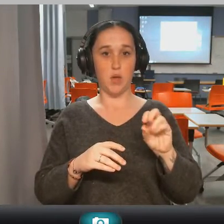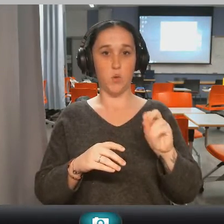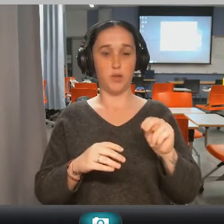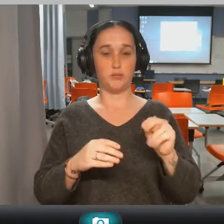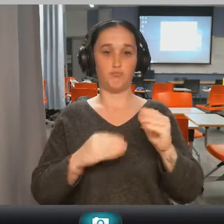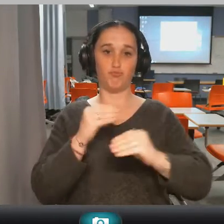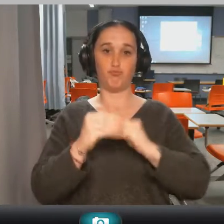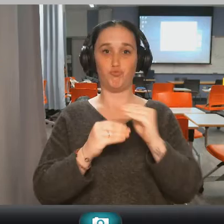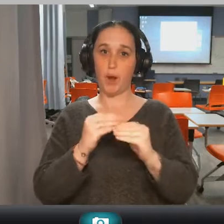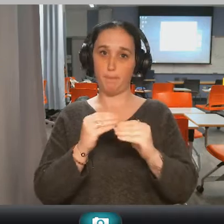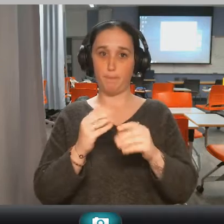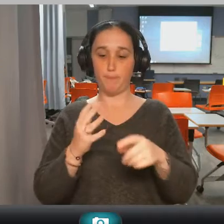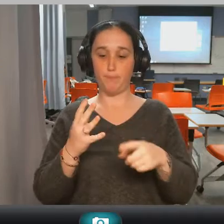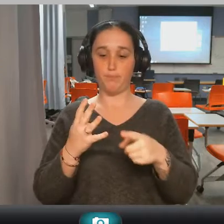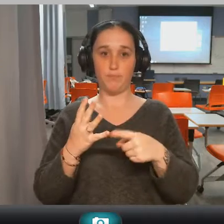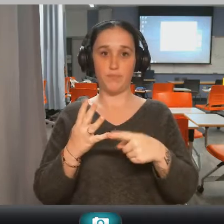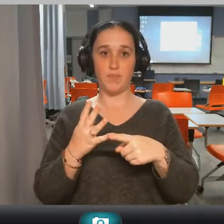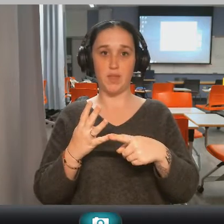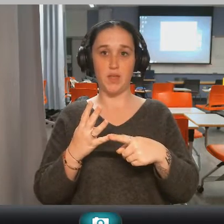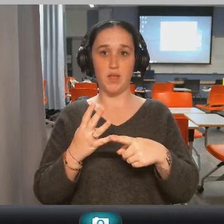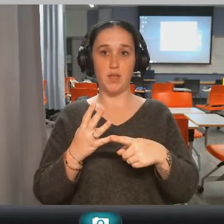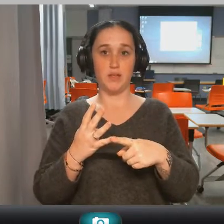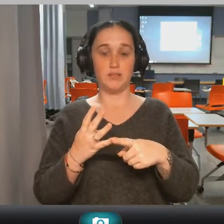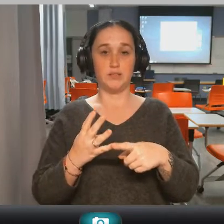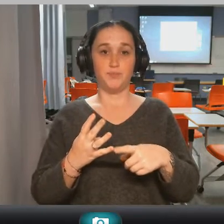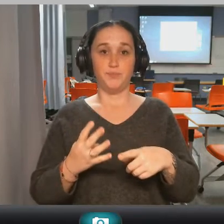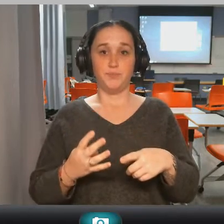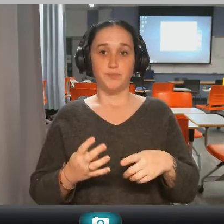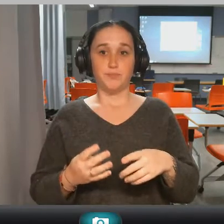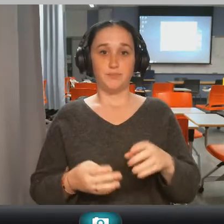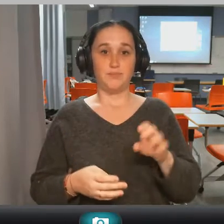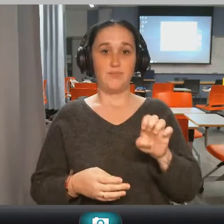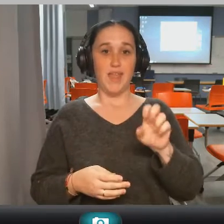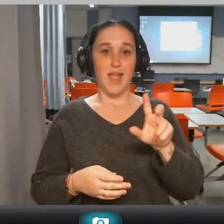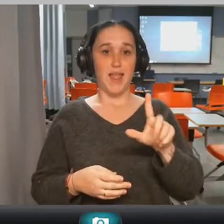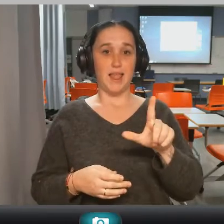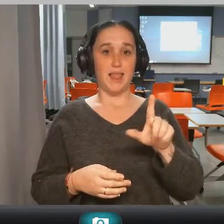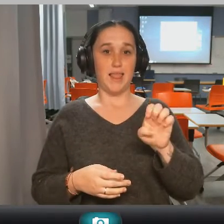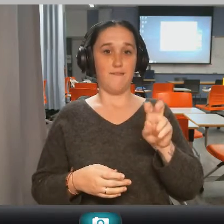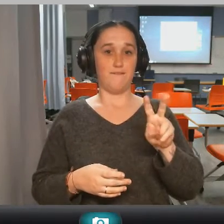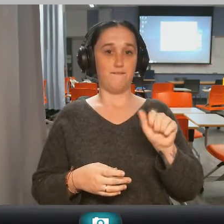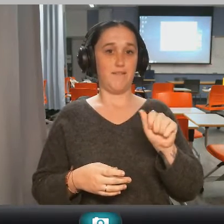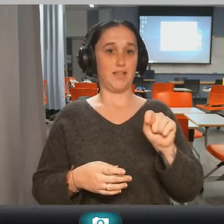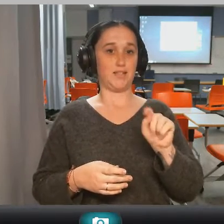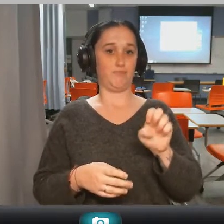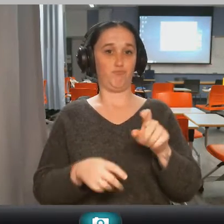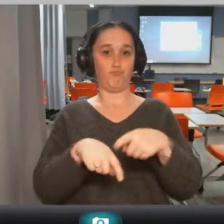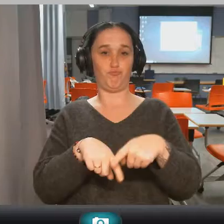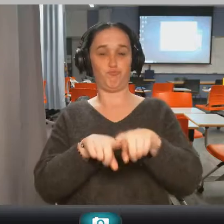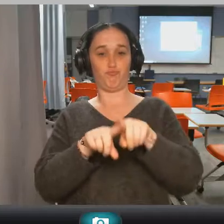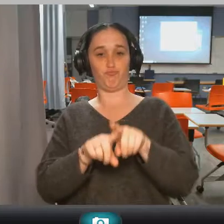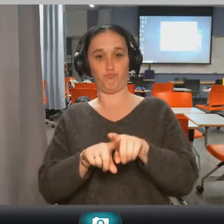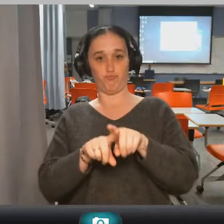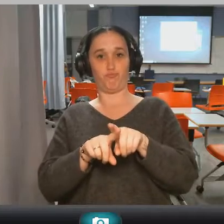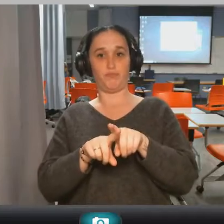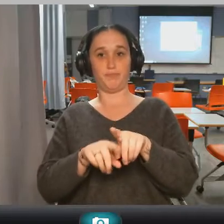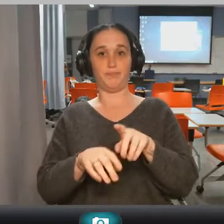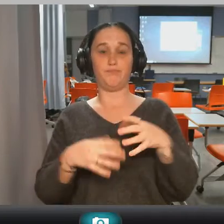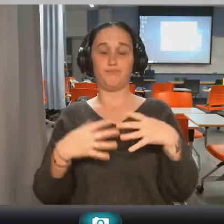you can do to help this sprain, help your body heal this